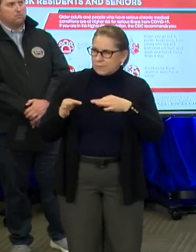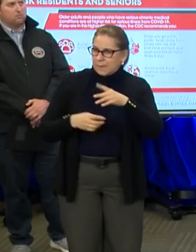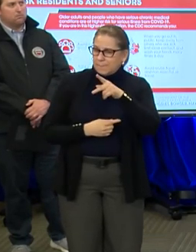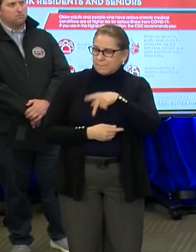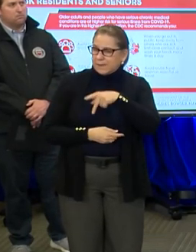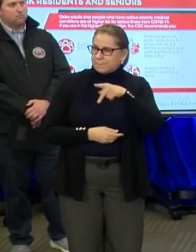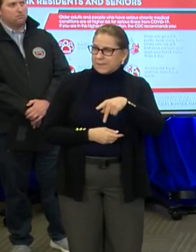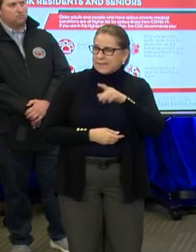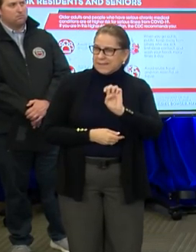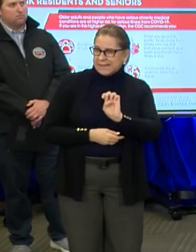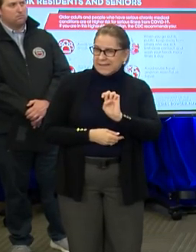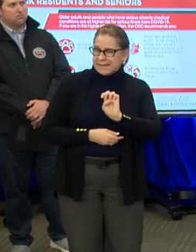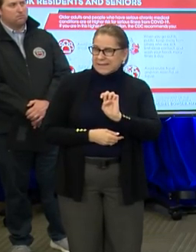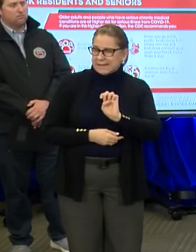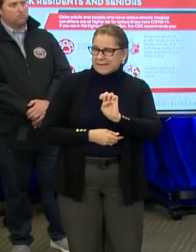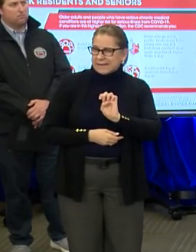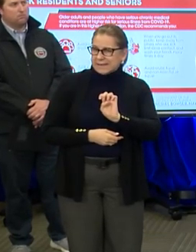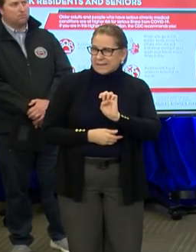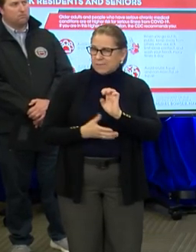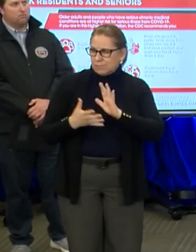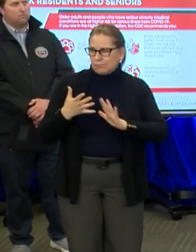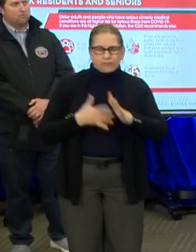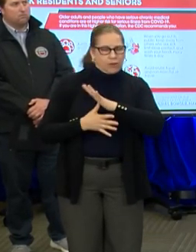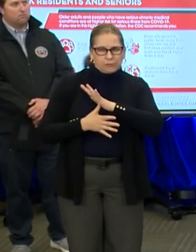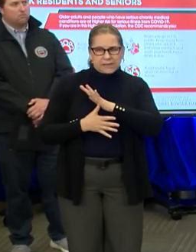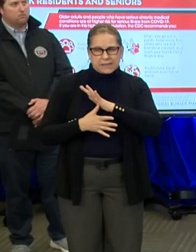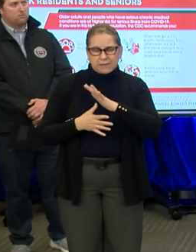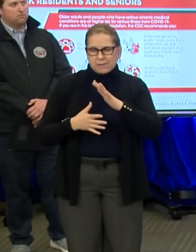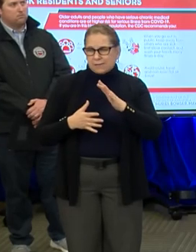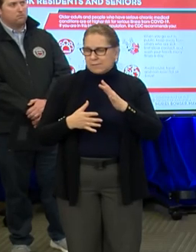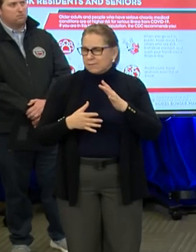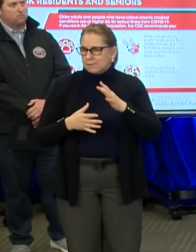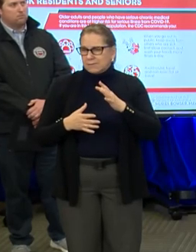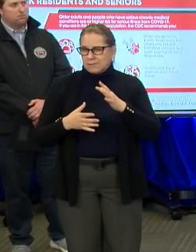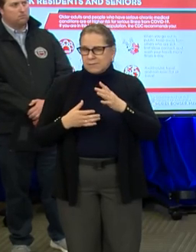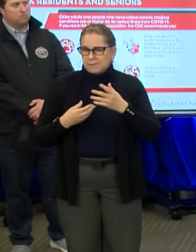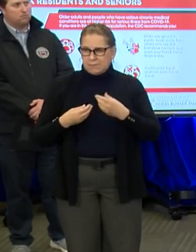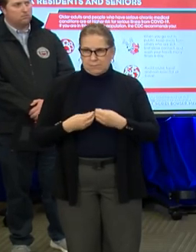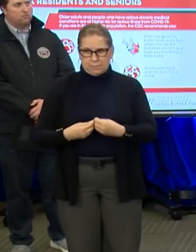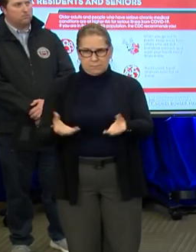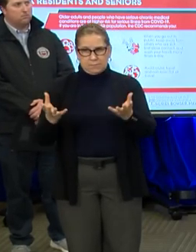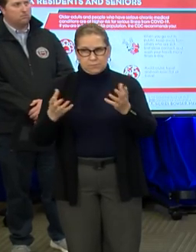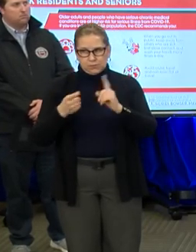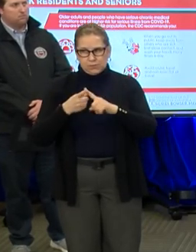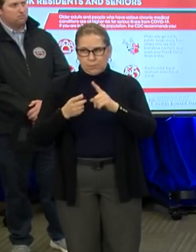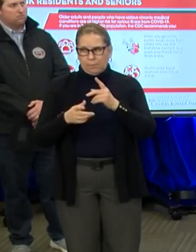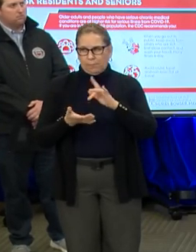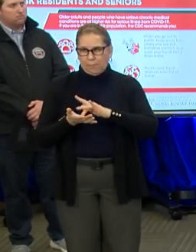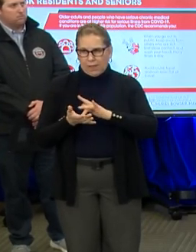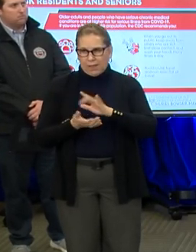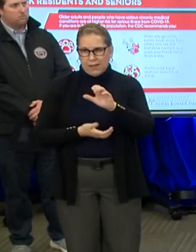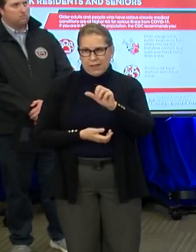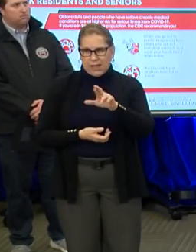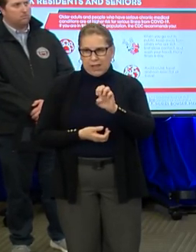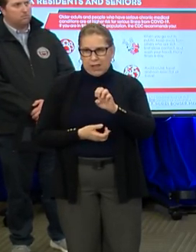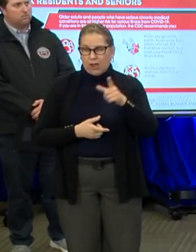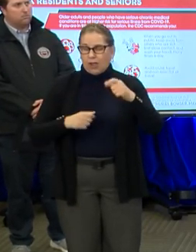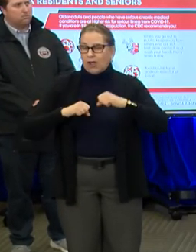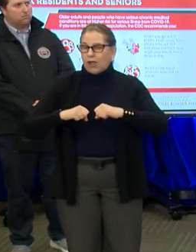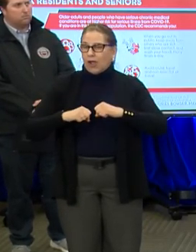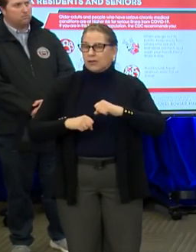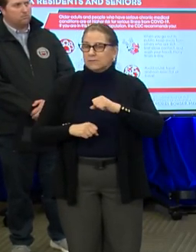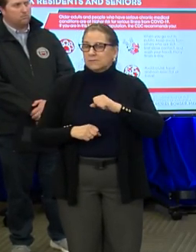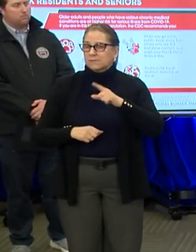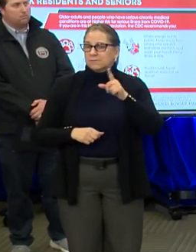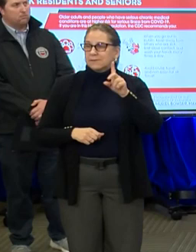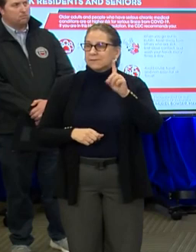is prioritized for people providing medical care. And guards at the D.C. jail are not providing medical care. There